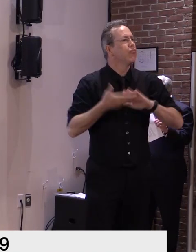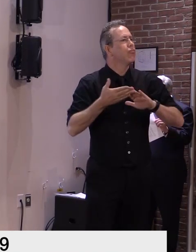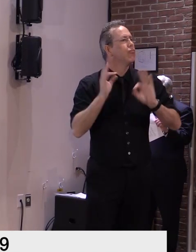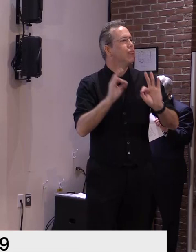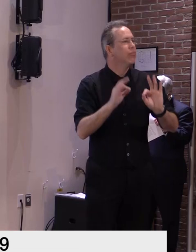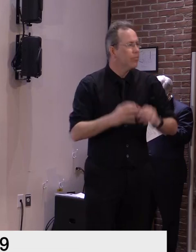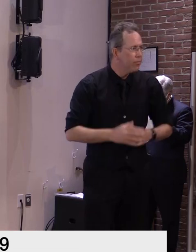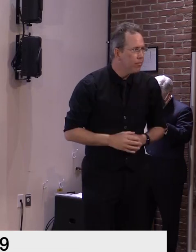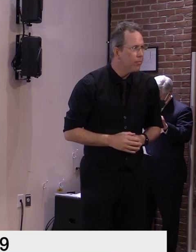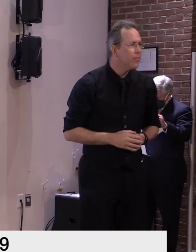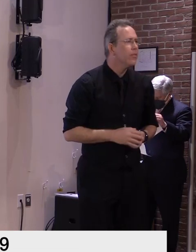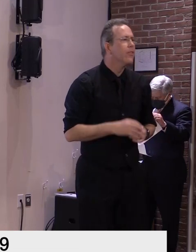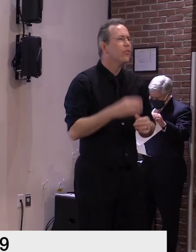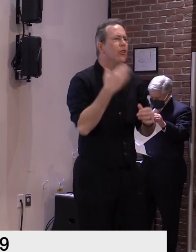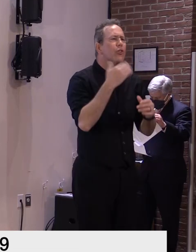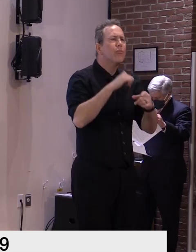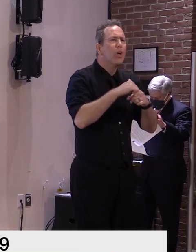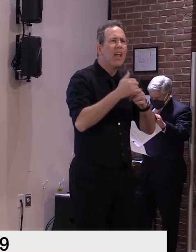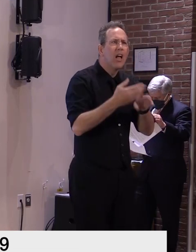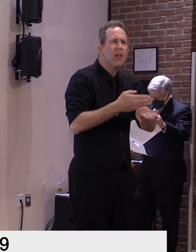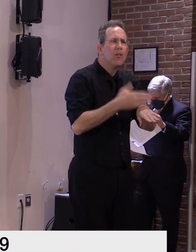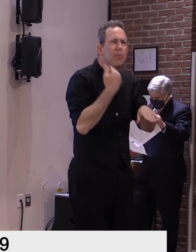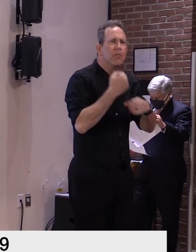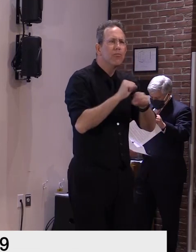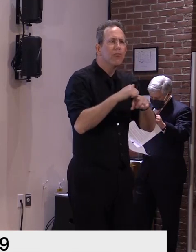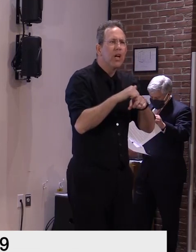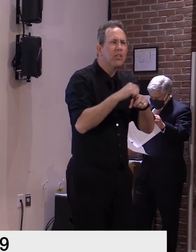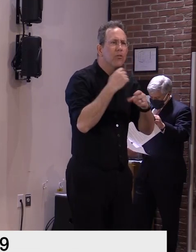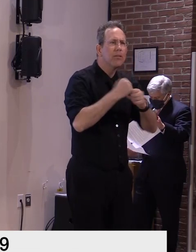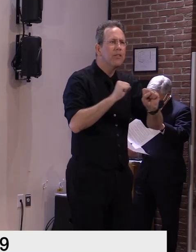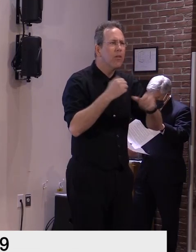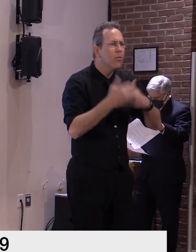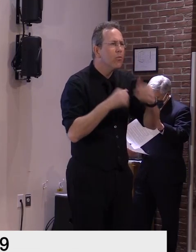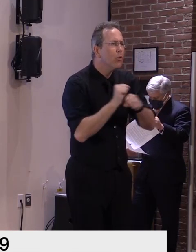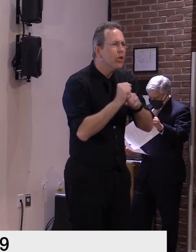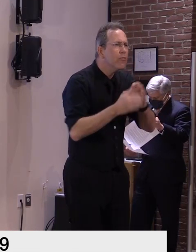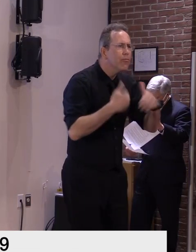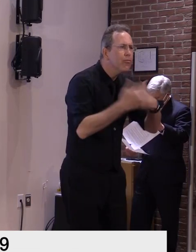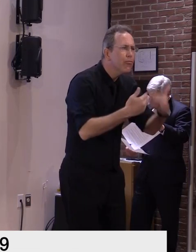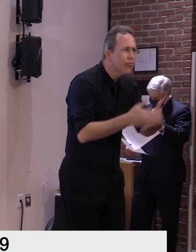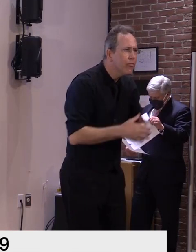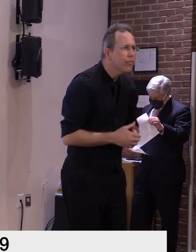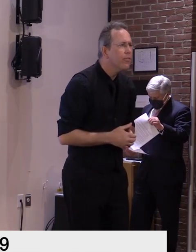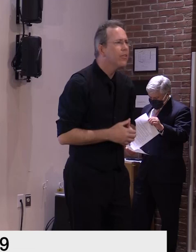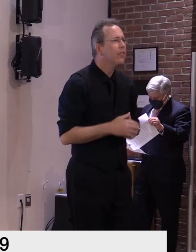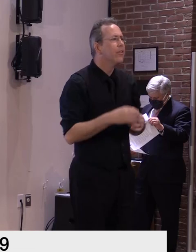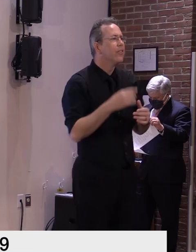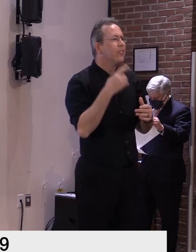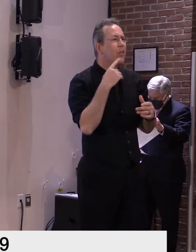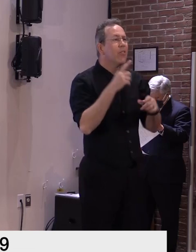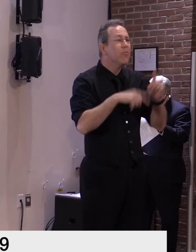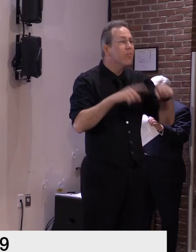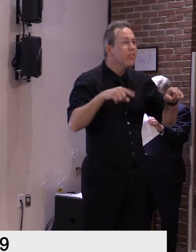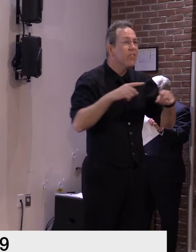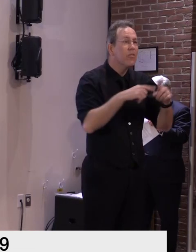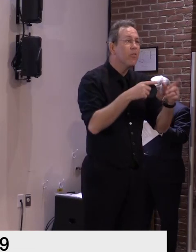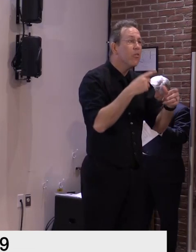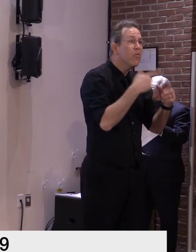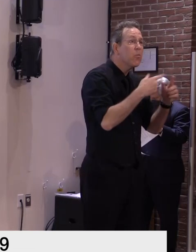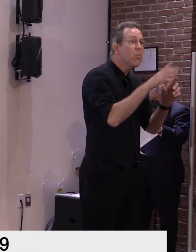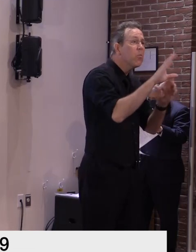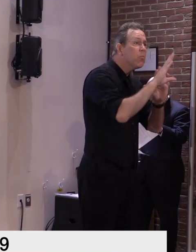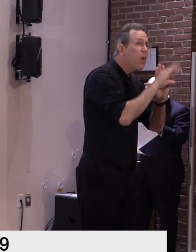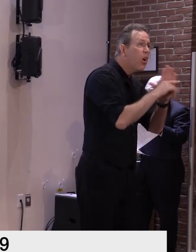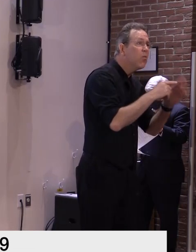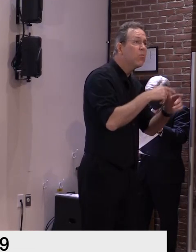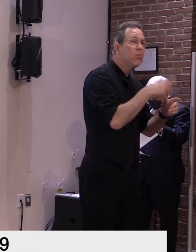that summer enrichment opportunities accommodate students from all backgrounds, including students with disabilities. We've developed a checklist to assist